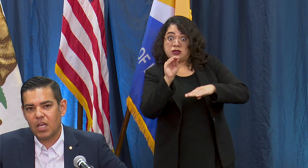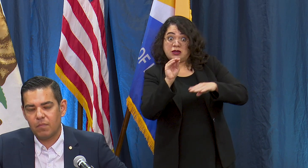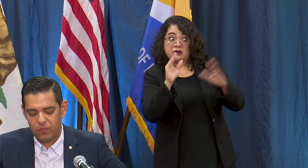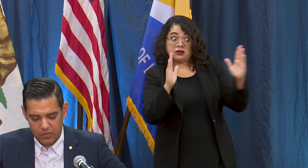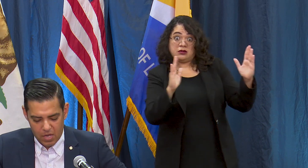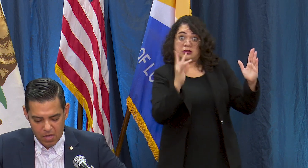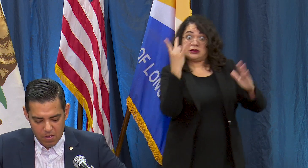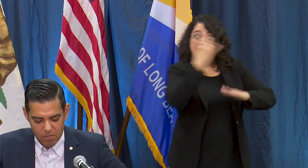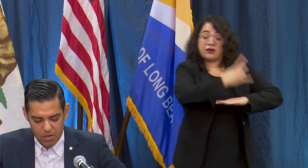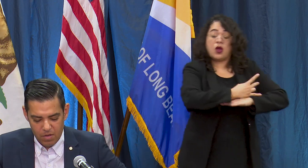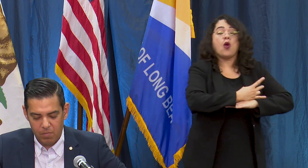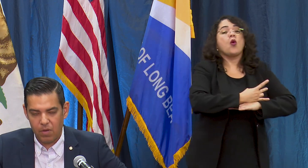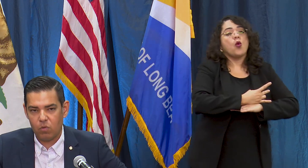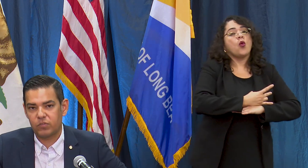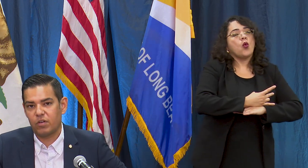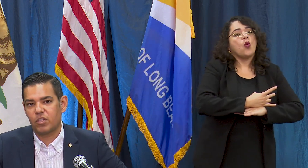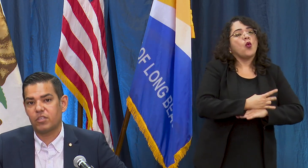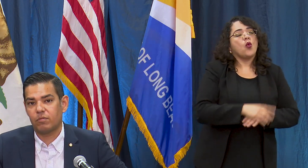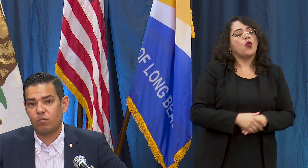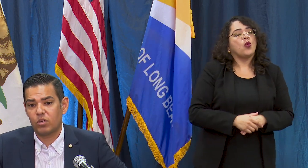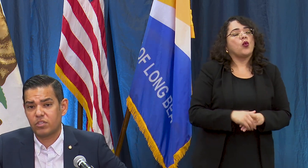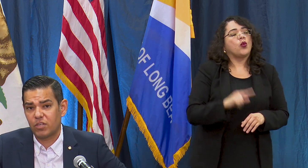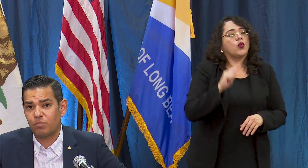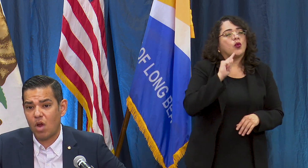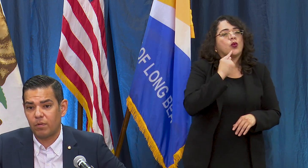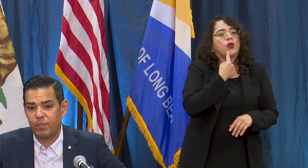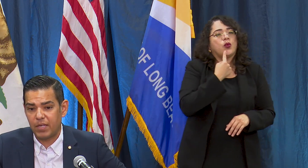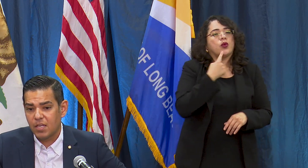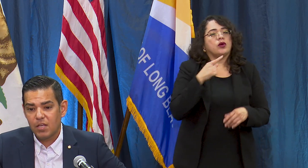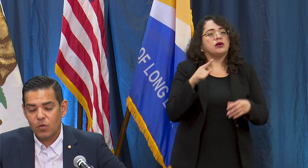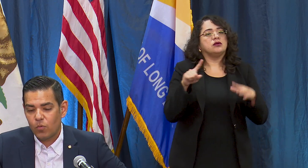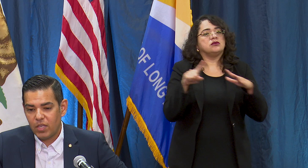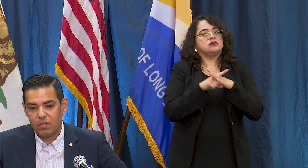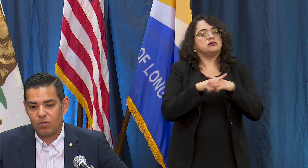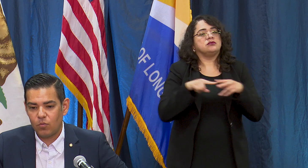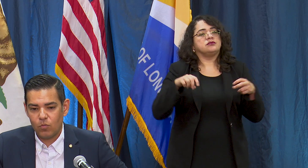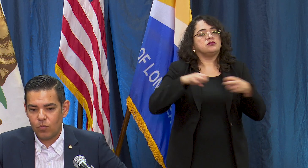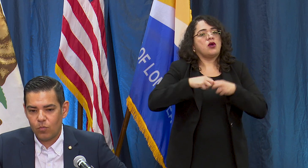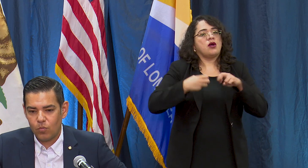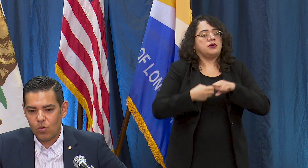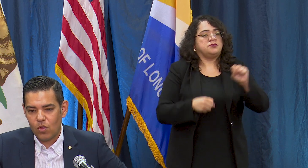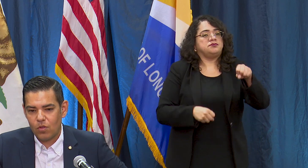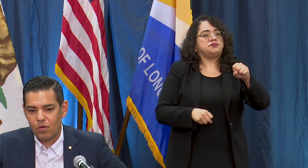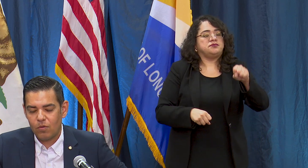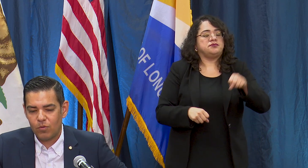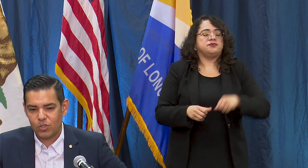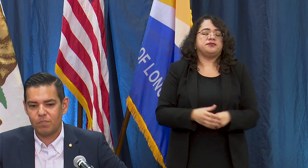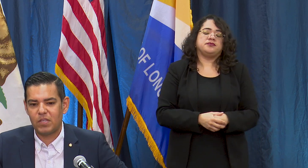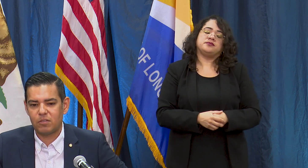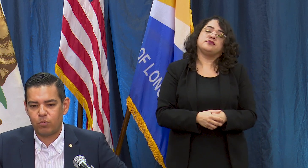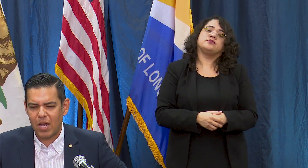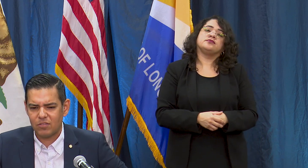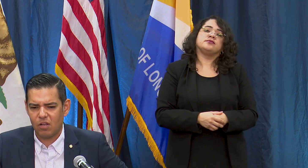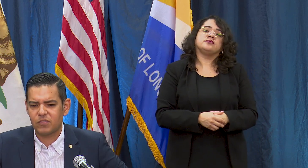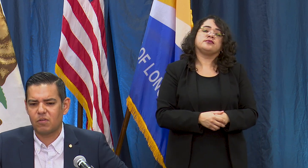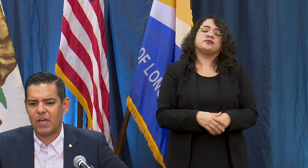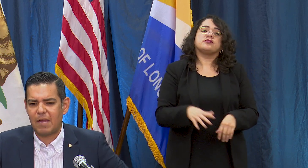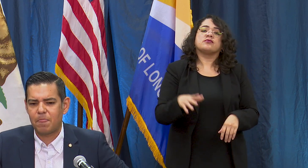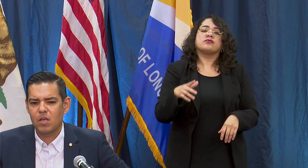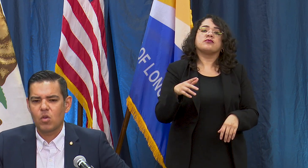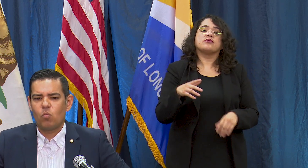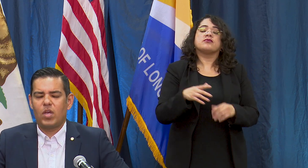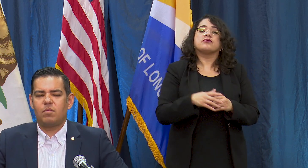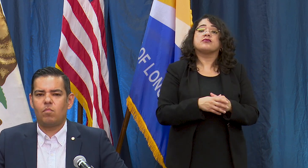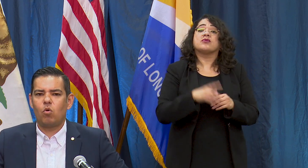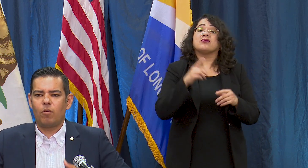really becomes a more serious problem. But we shouldn't be surprised also